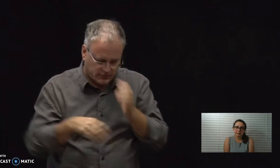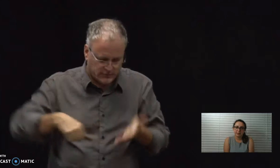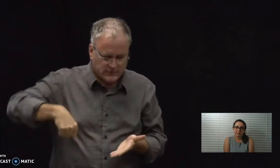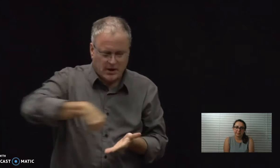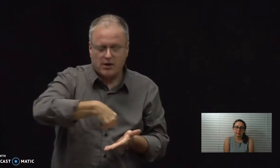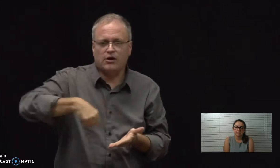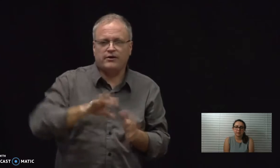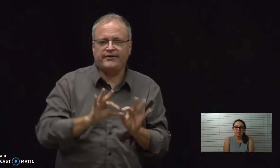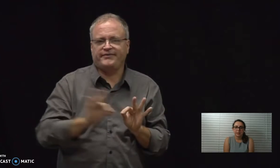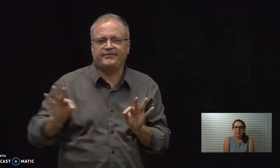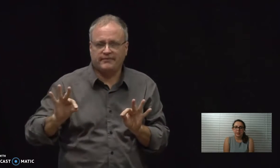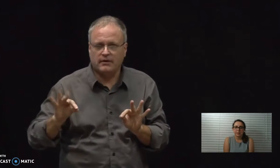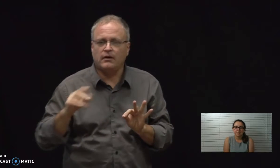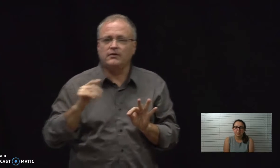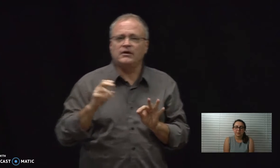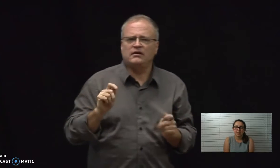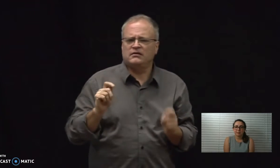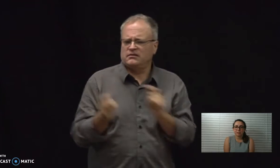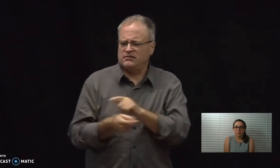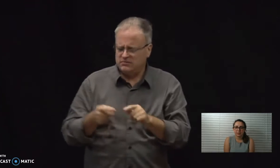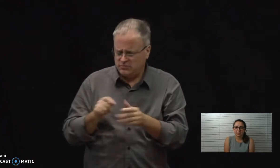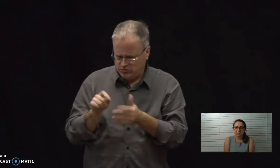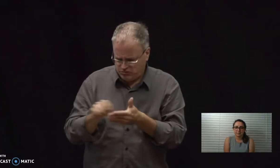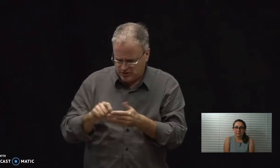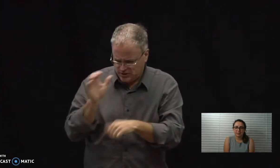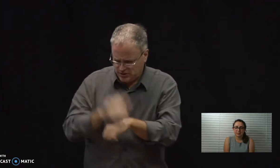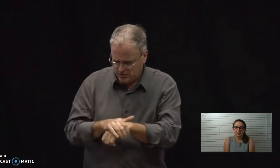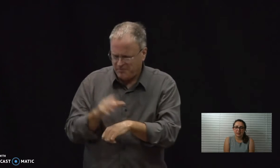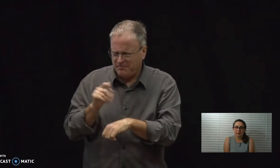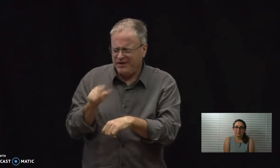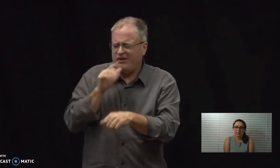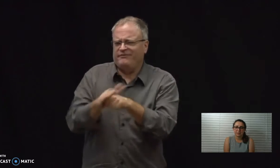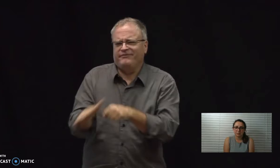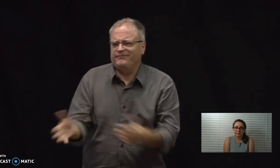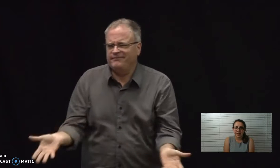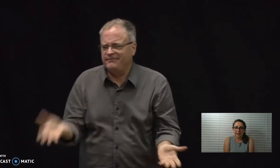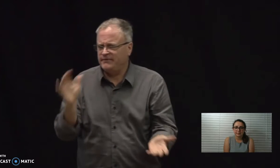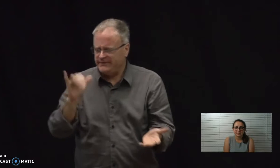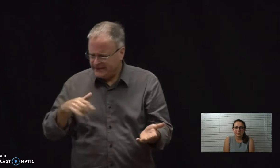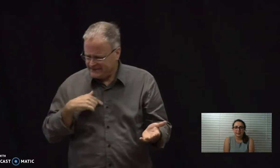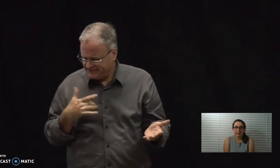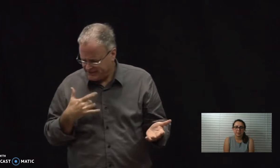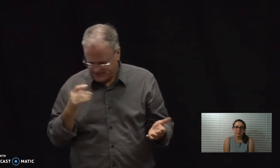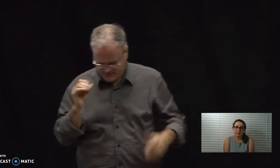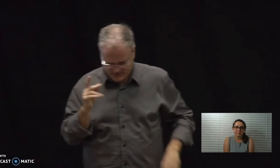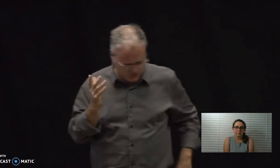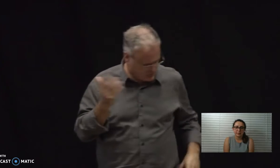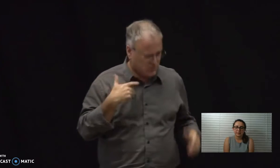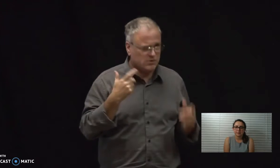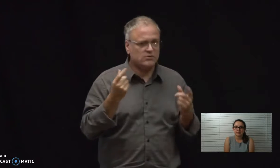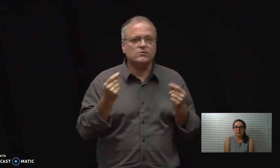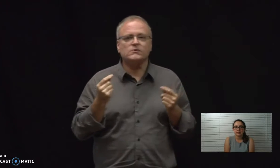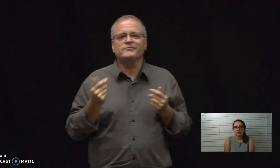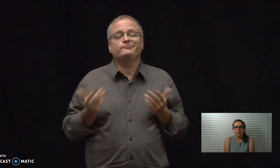learned for ASL, that's how I felt. ASL is very visual, and a lot of times English falls flat. English isn't enough for